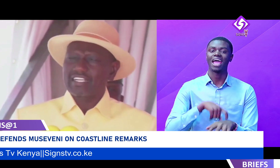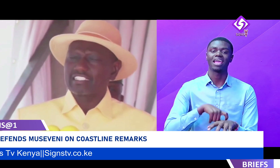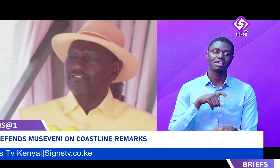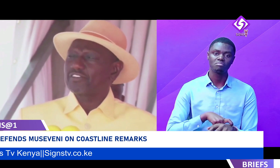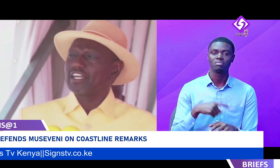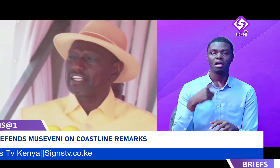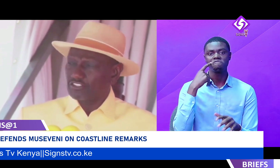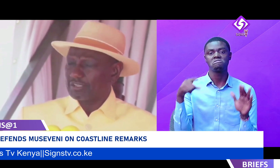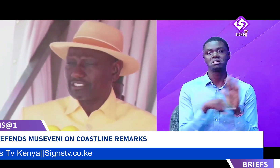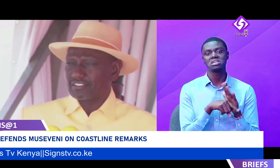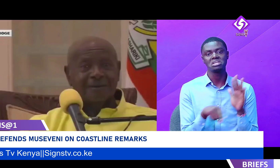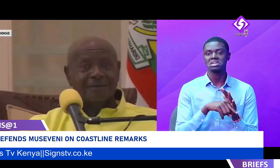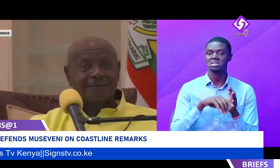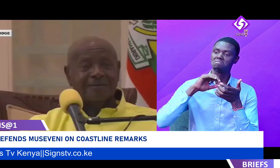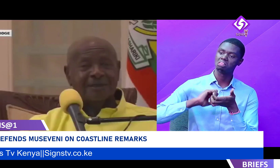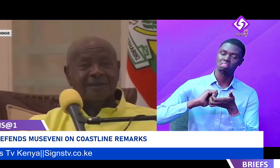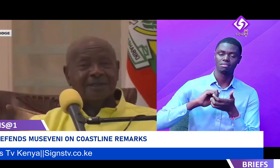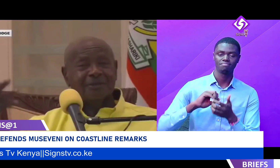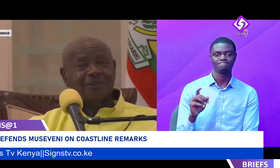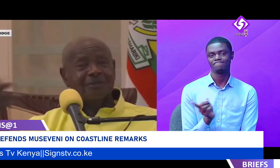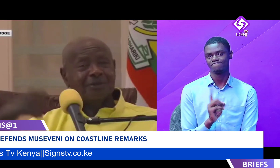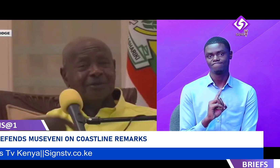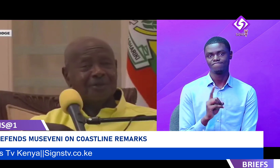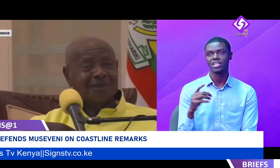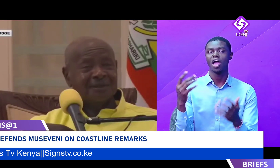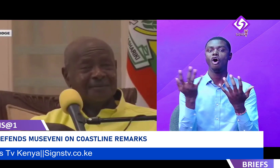negative engagement. But that ocean belongs to me,